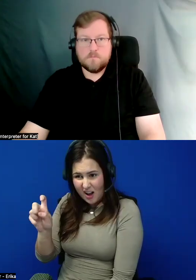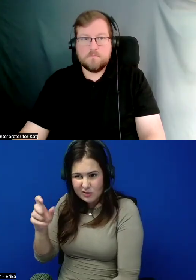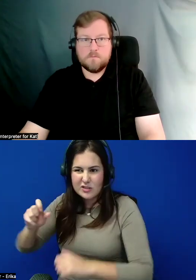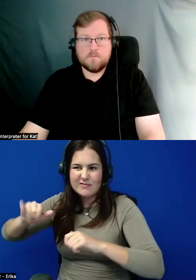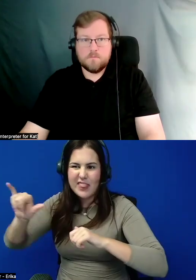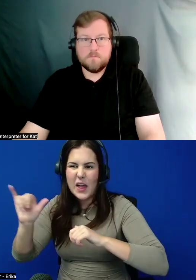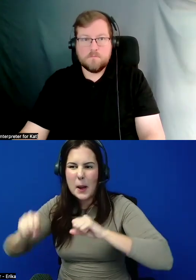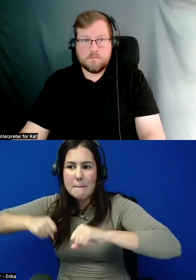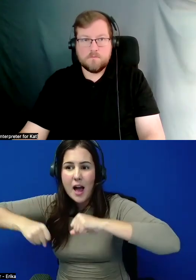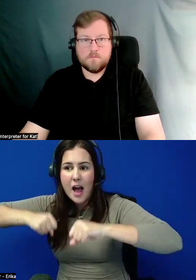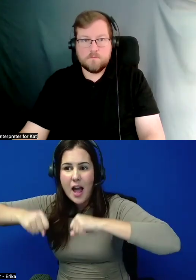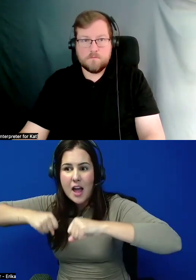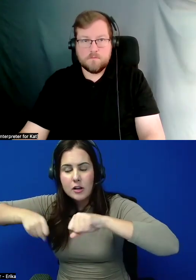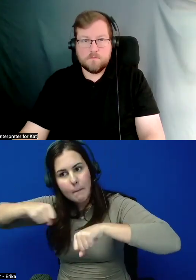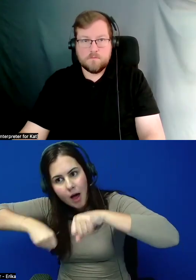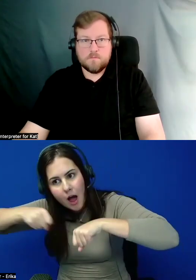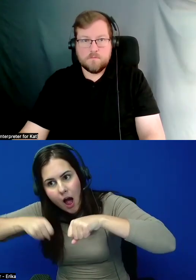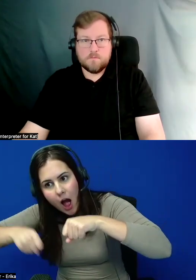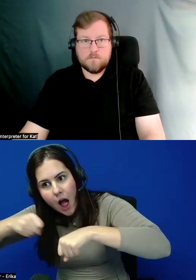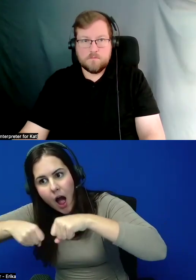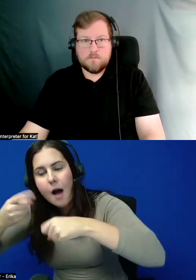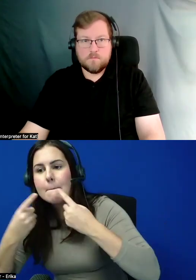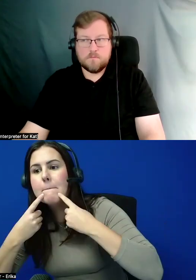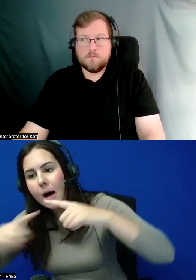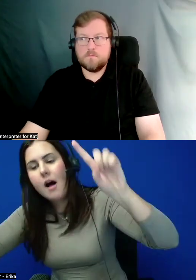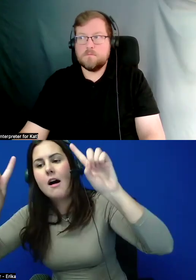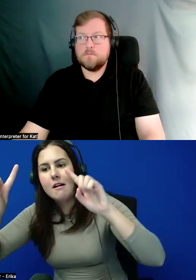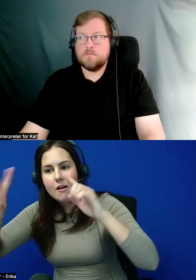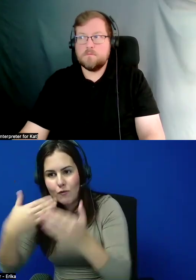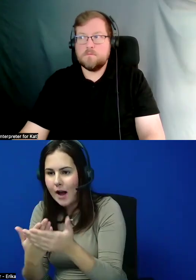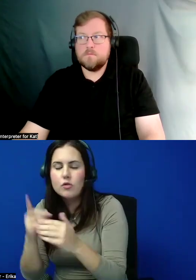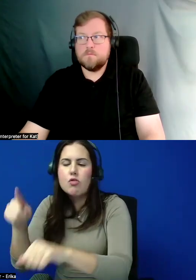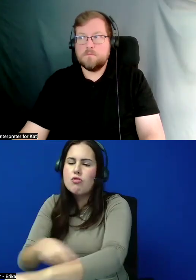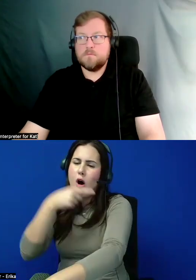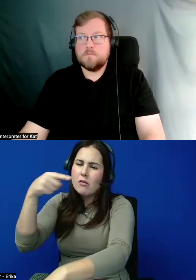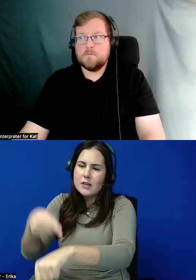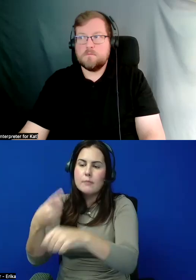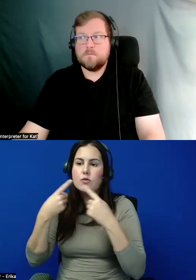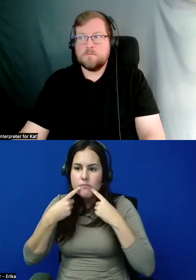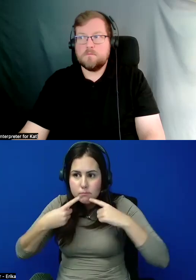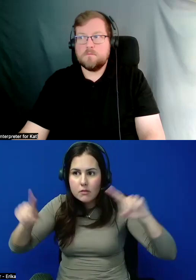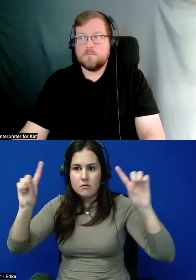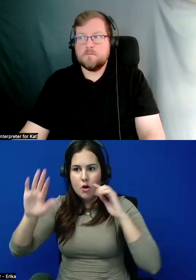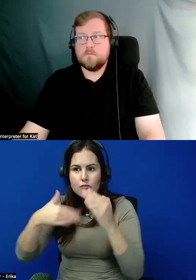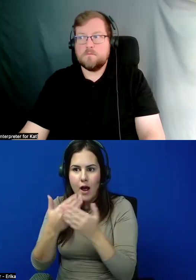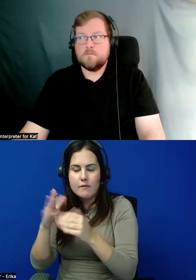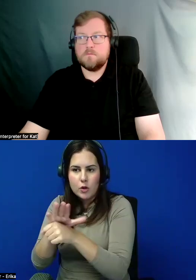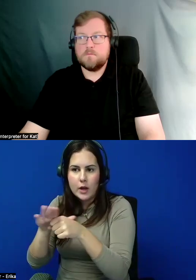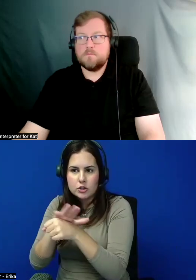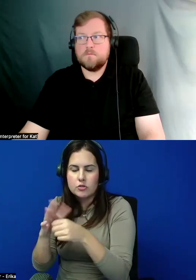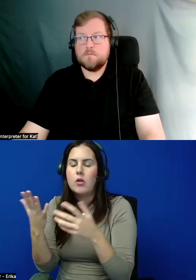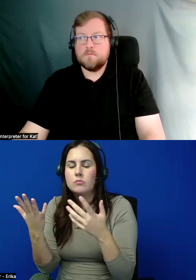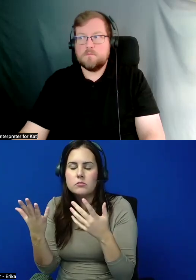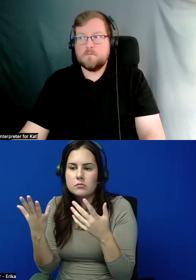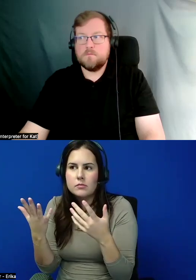ride to our location. So, transportation could take a long time. And it's like once you're there, you want to get everything. So